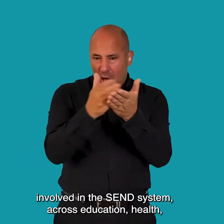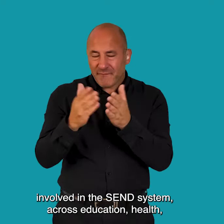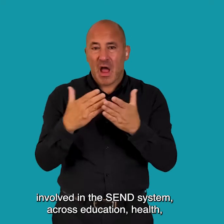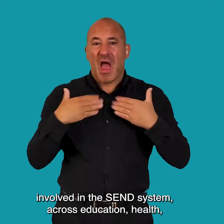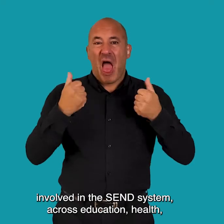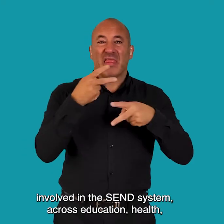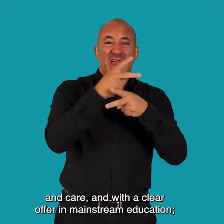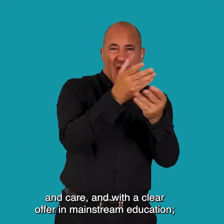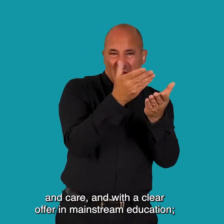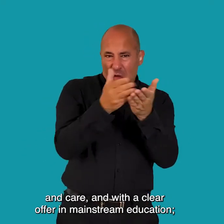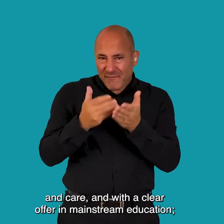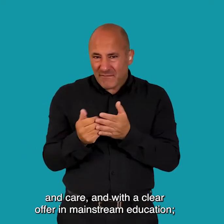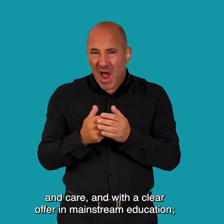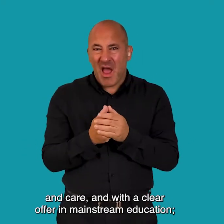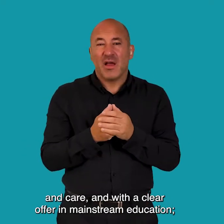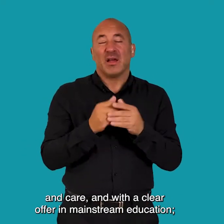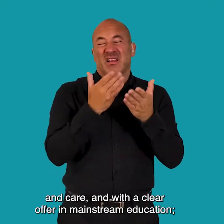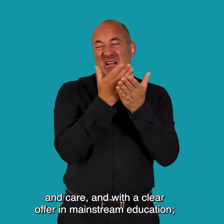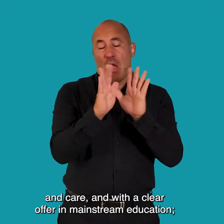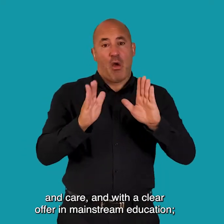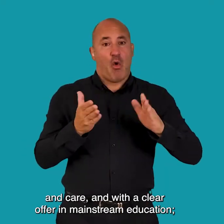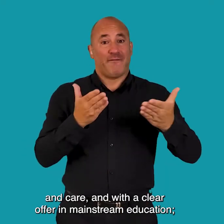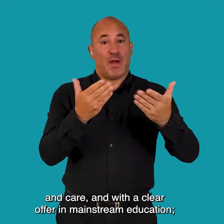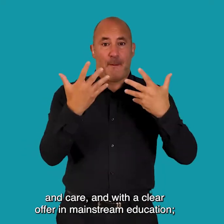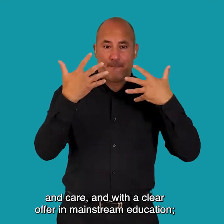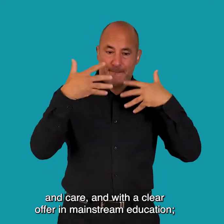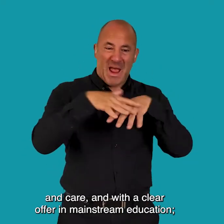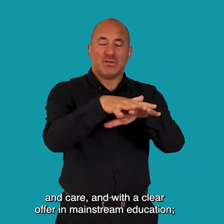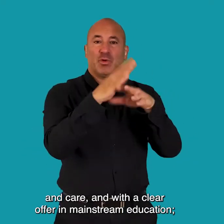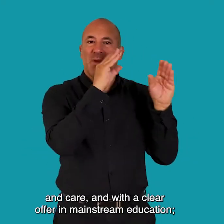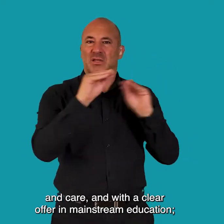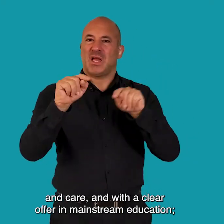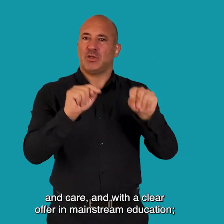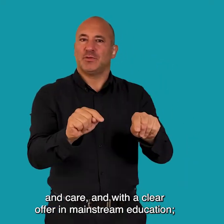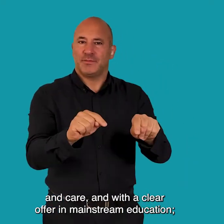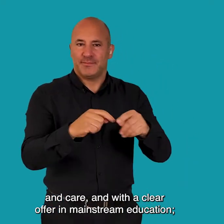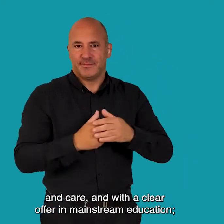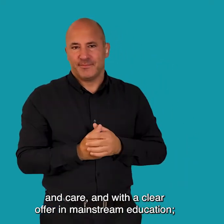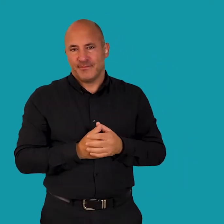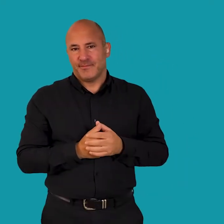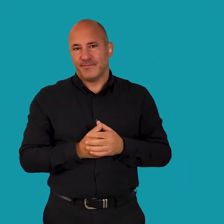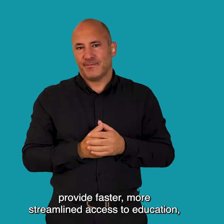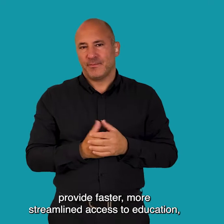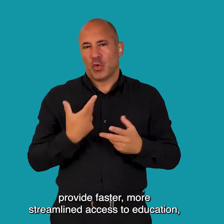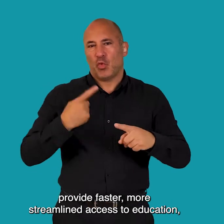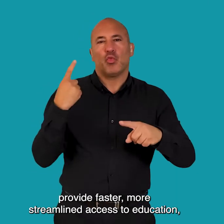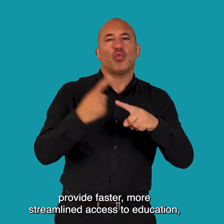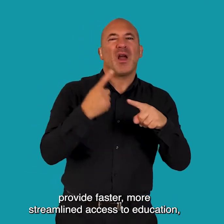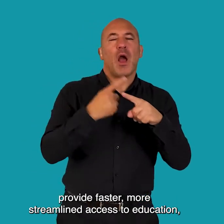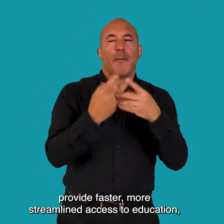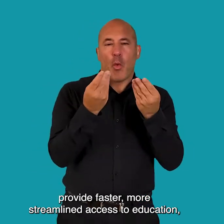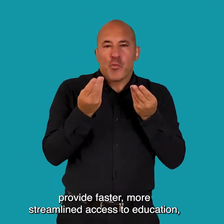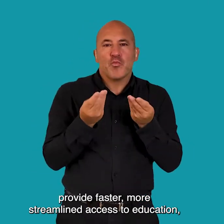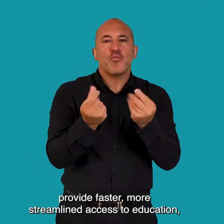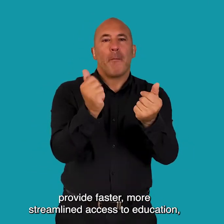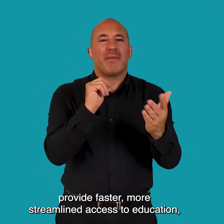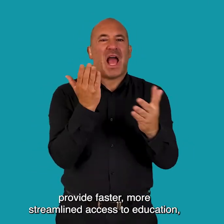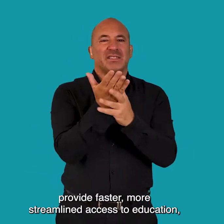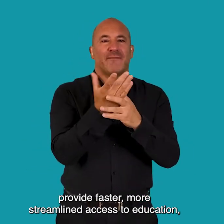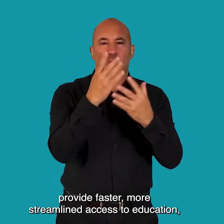education, health and care, and with a clear offer in mainstream education. Provide faster, more streamlined